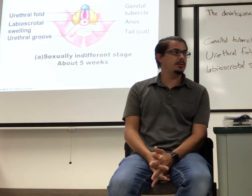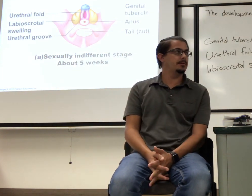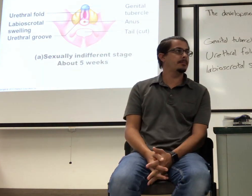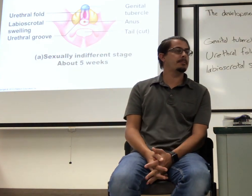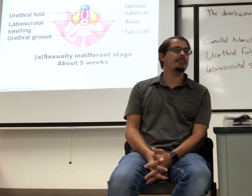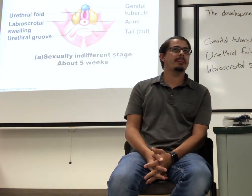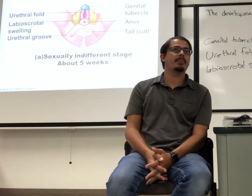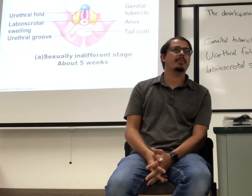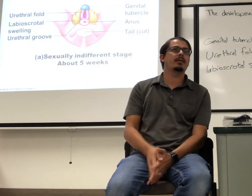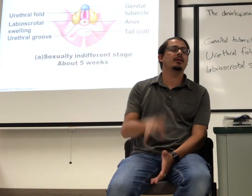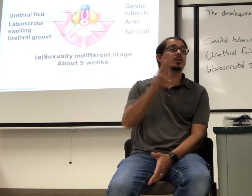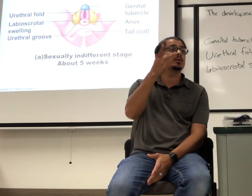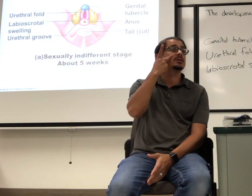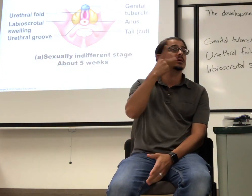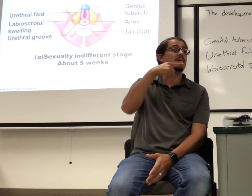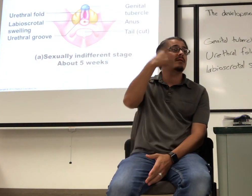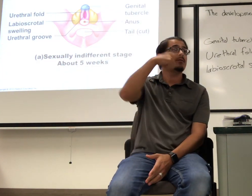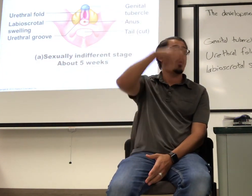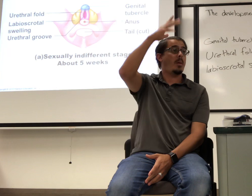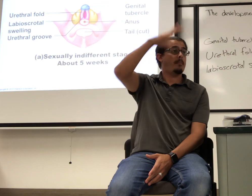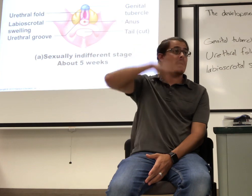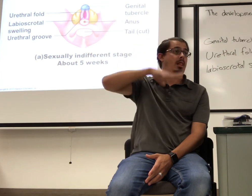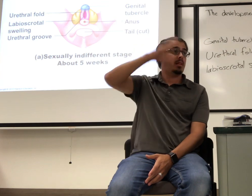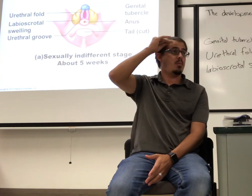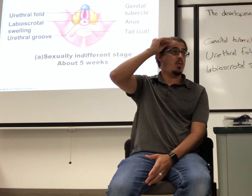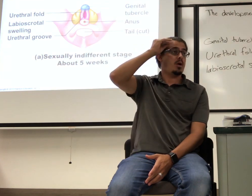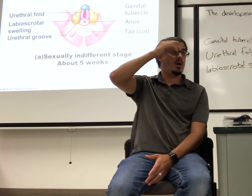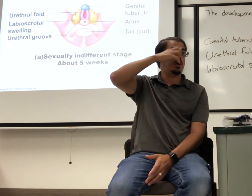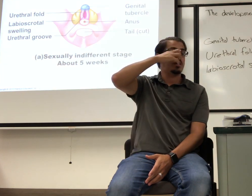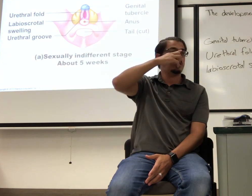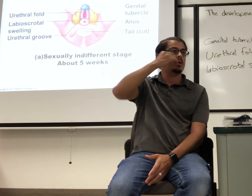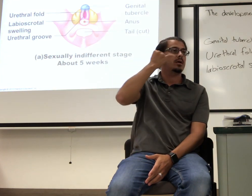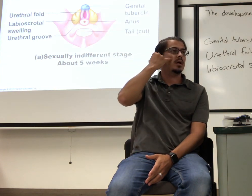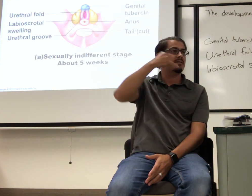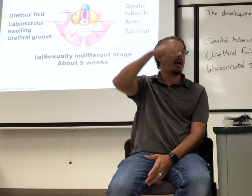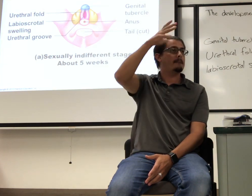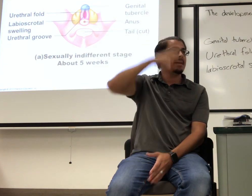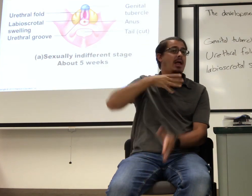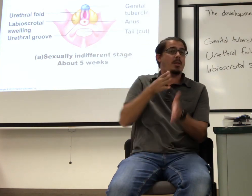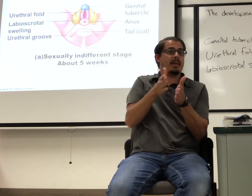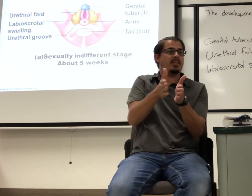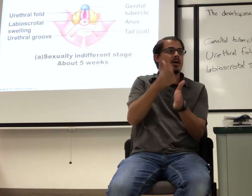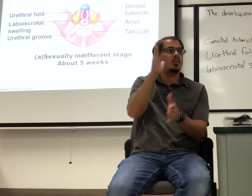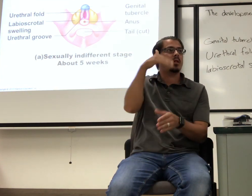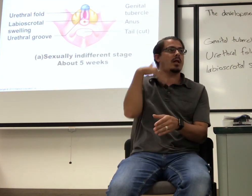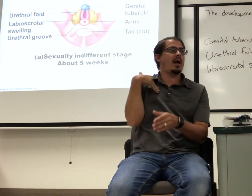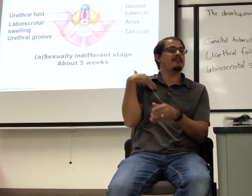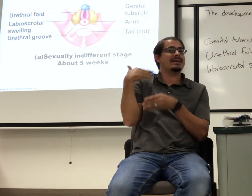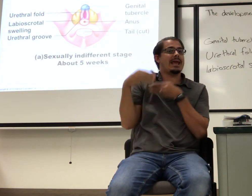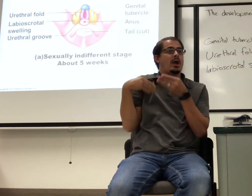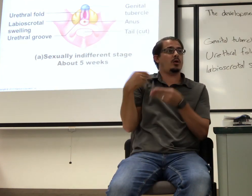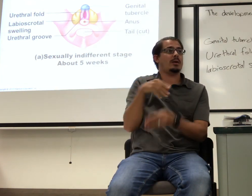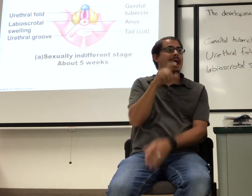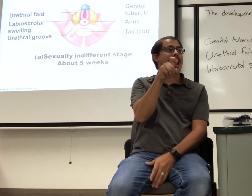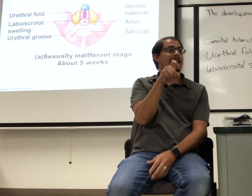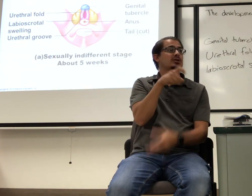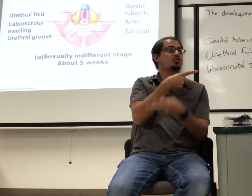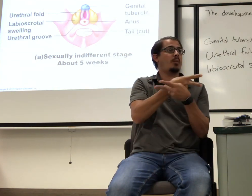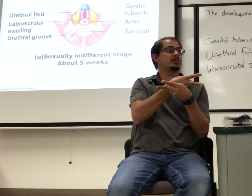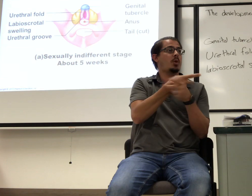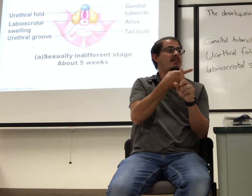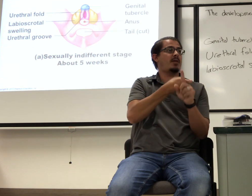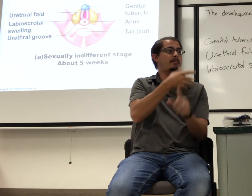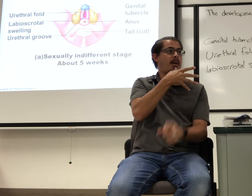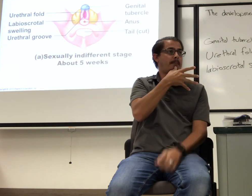So what we see is that in the male structure, if it's a male pathway, they'll have an inherited X chromosome from